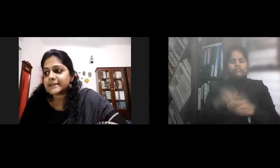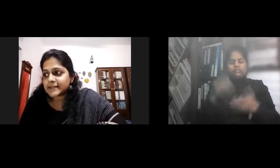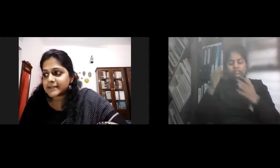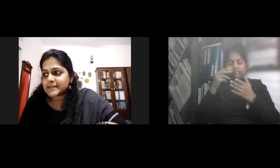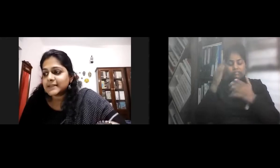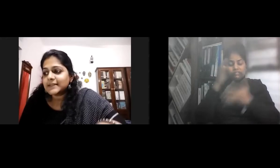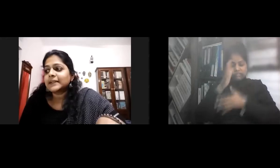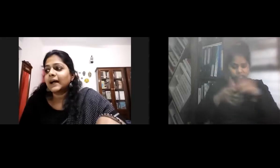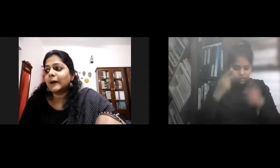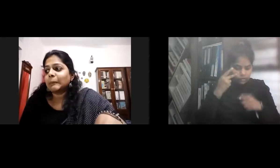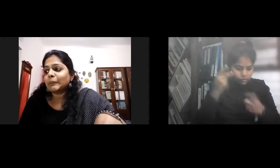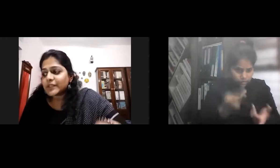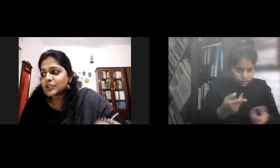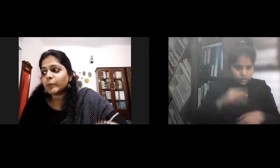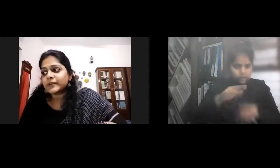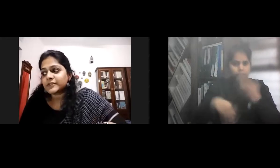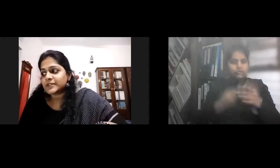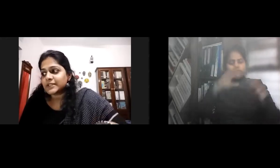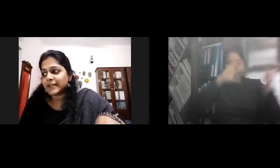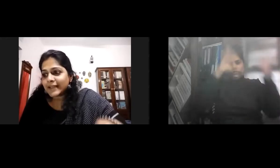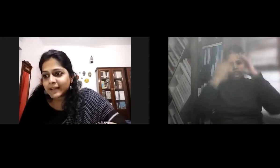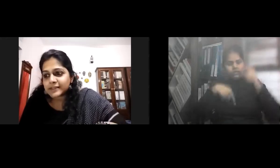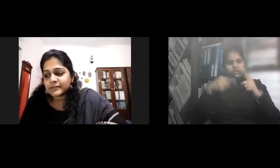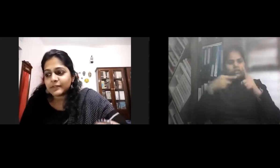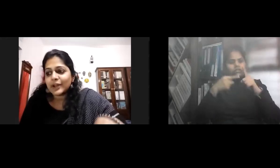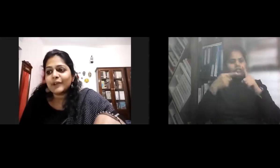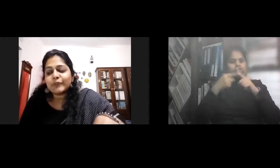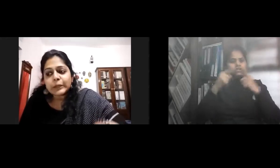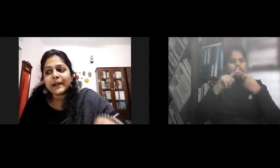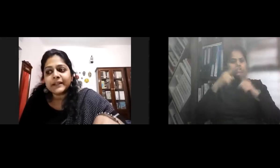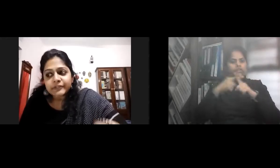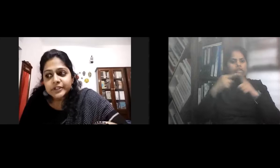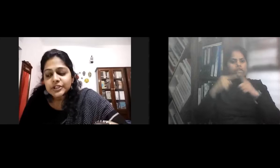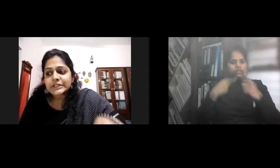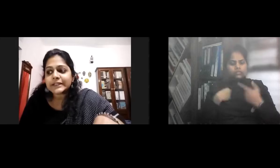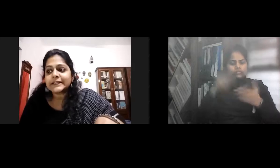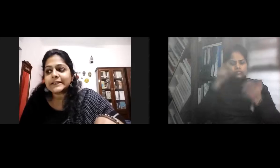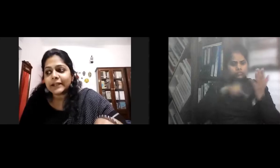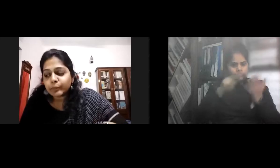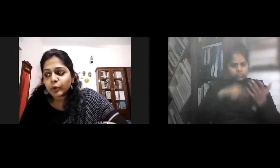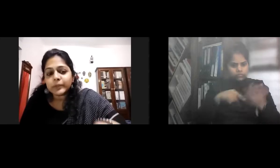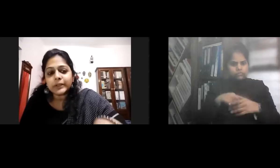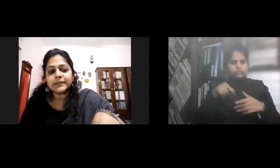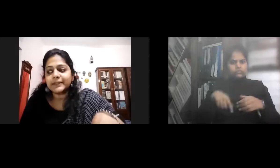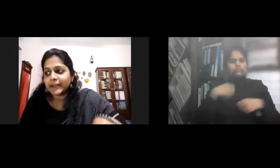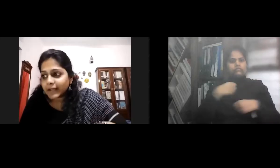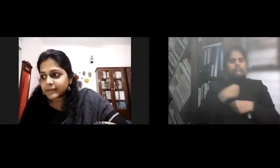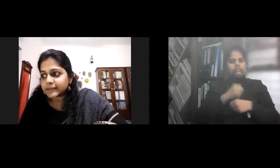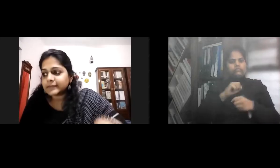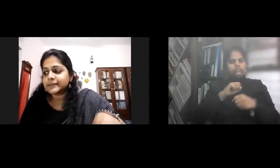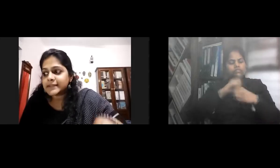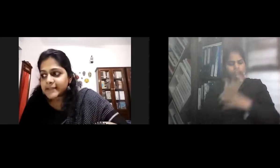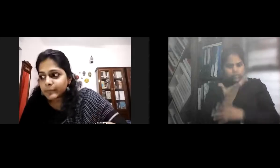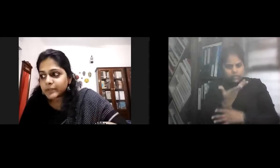well as the text. This normativity in narrative will by definition create the abnormal, the